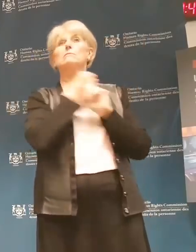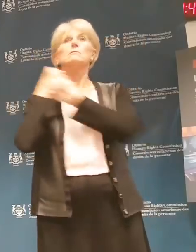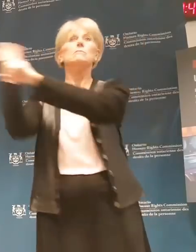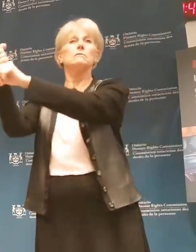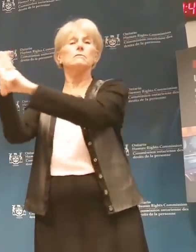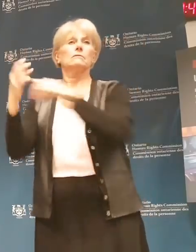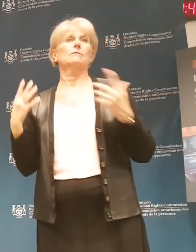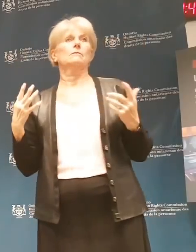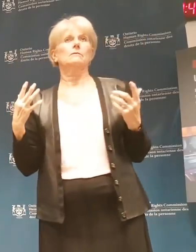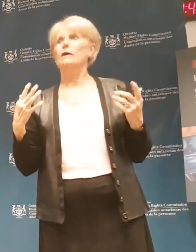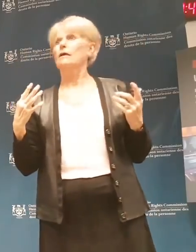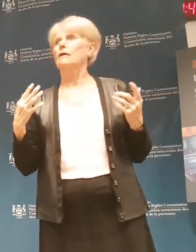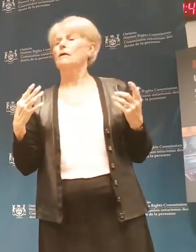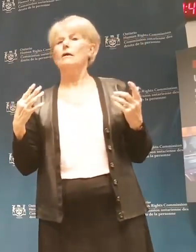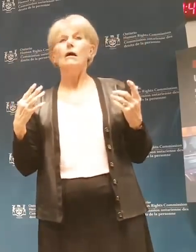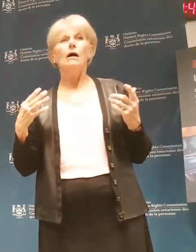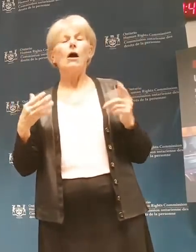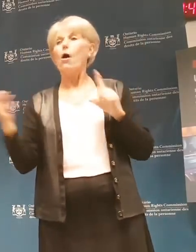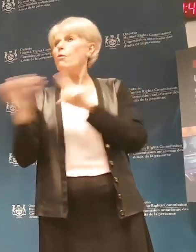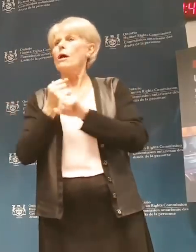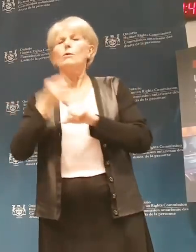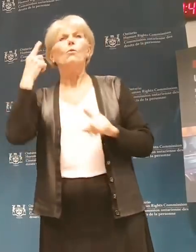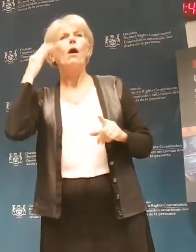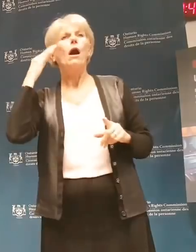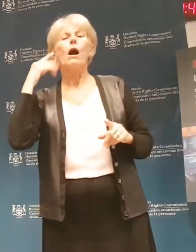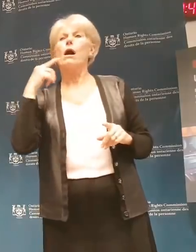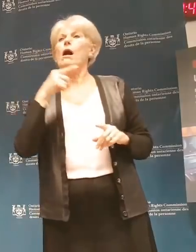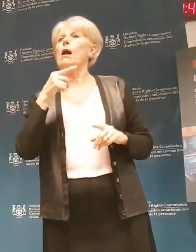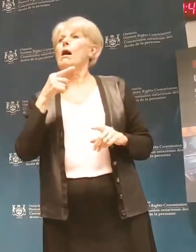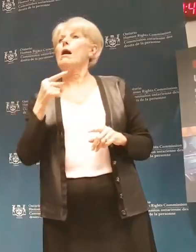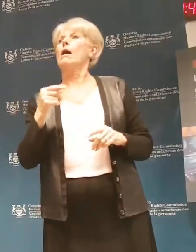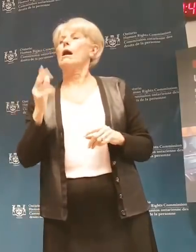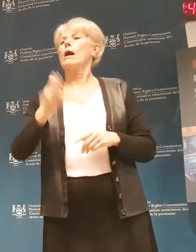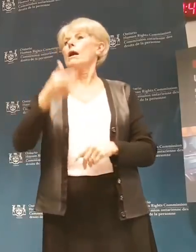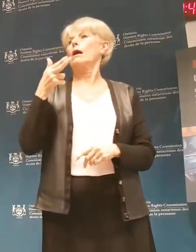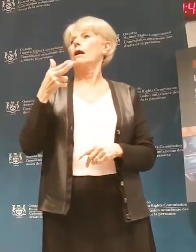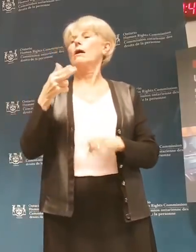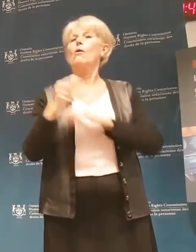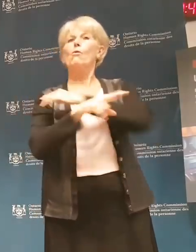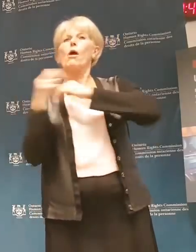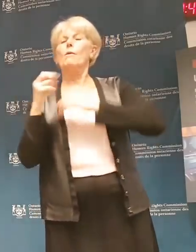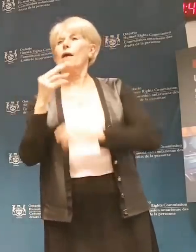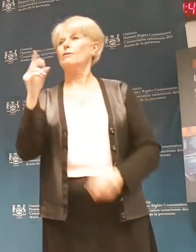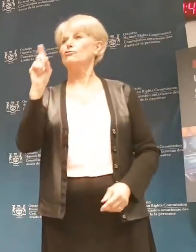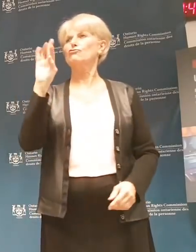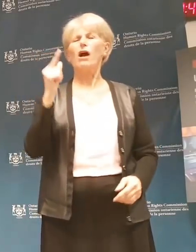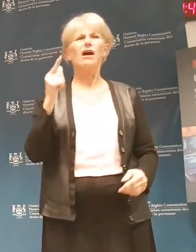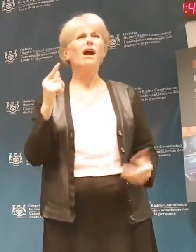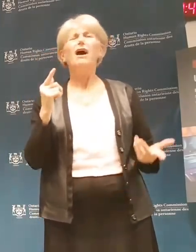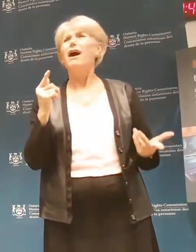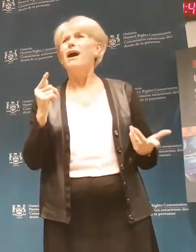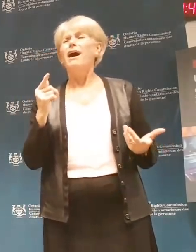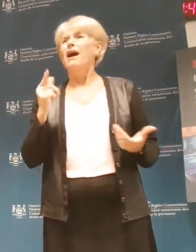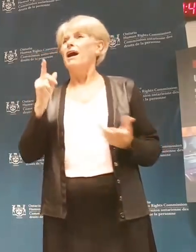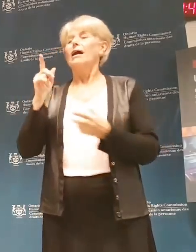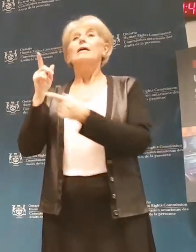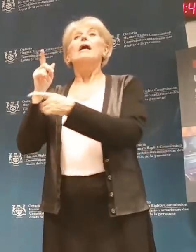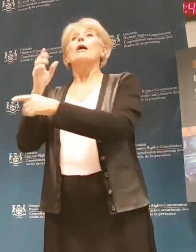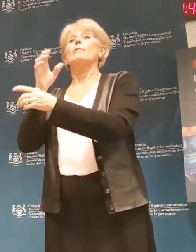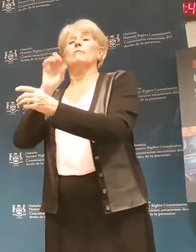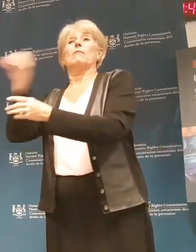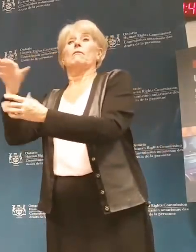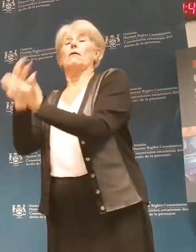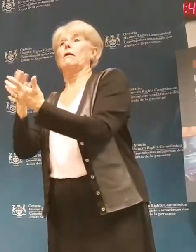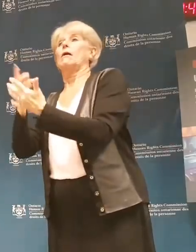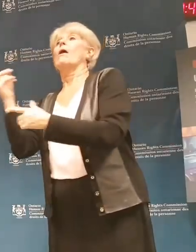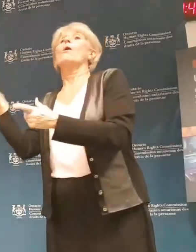away. He was told he was being arrested for armed robbery and drug possession. While in custody, he said the police went to search his house and